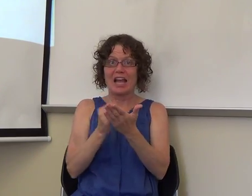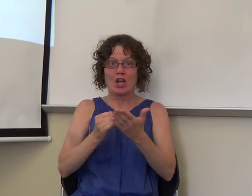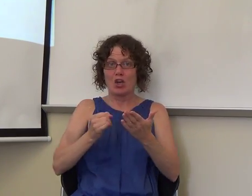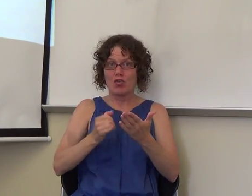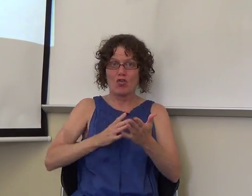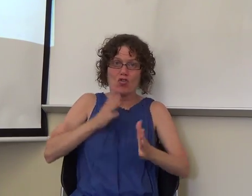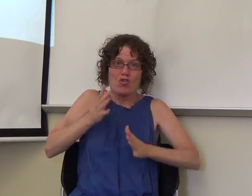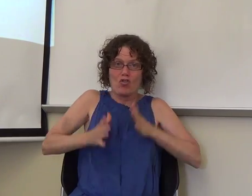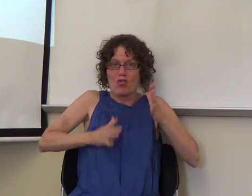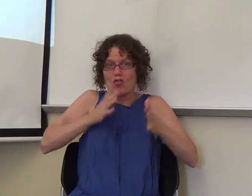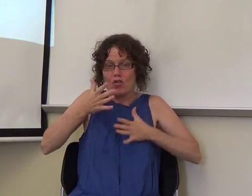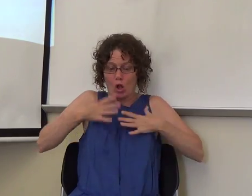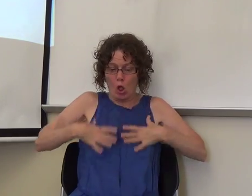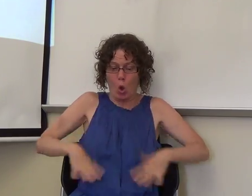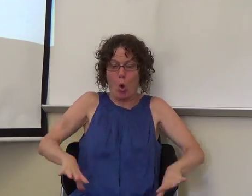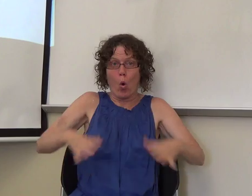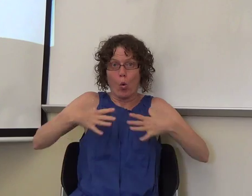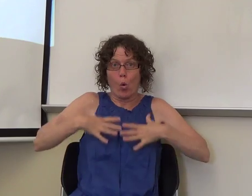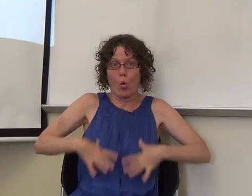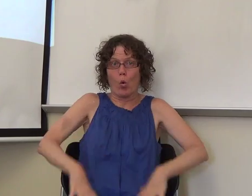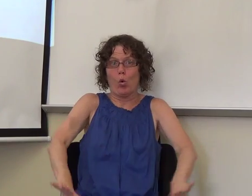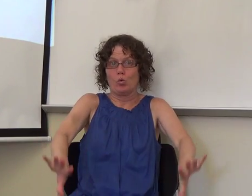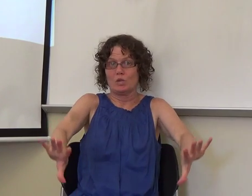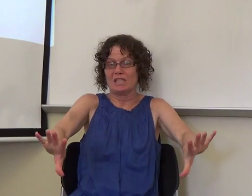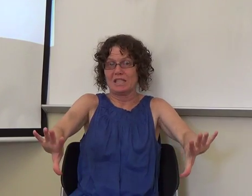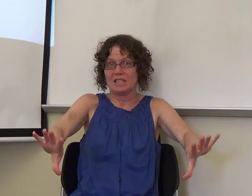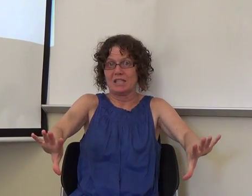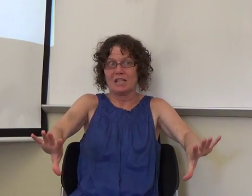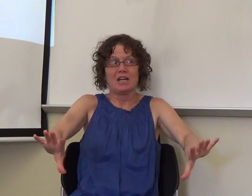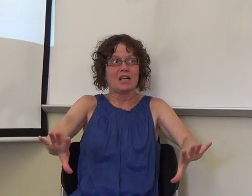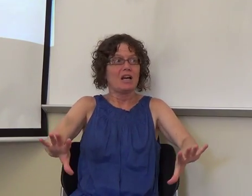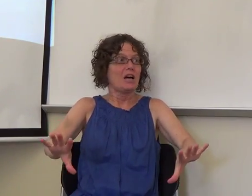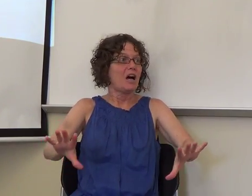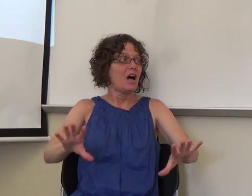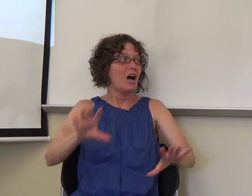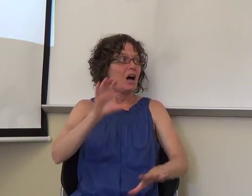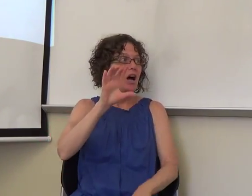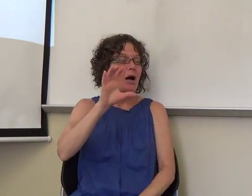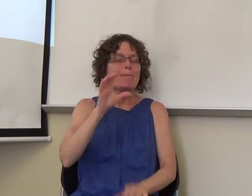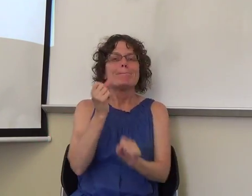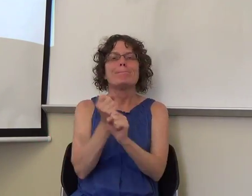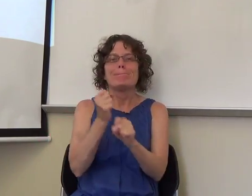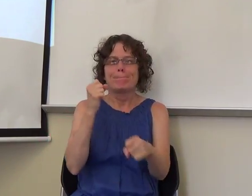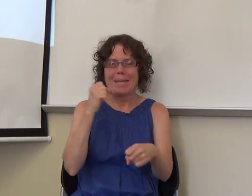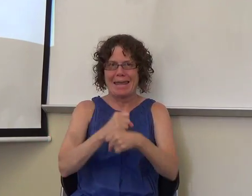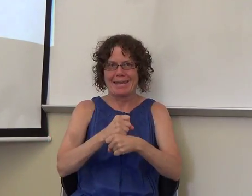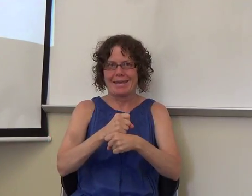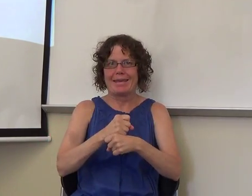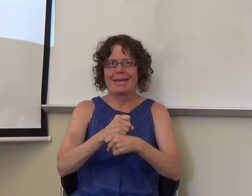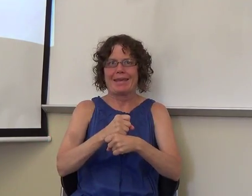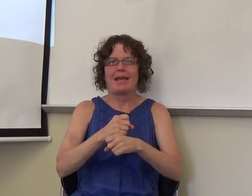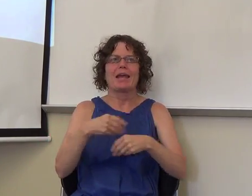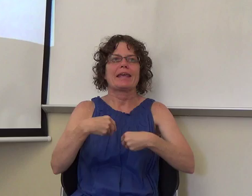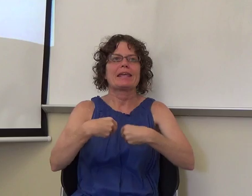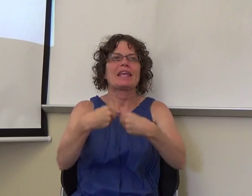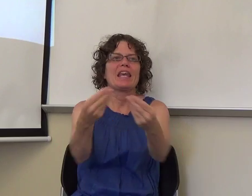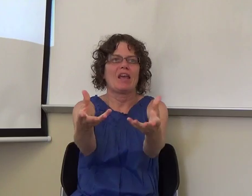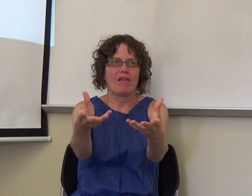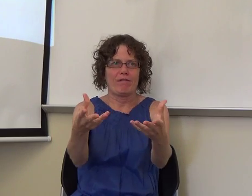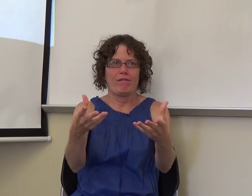clothes Confirm, make, give. Give these